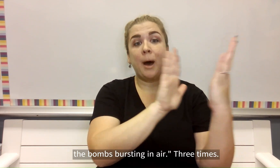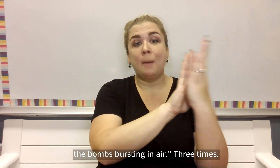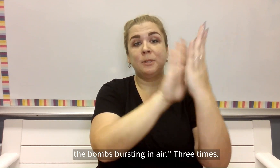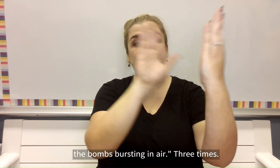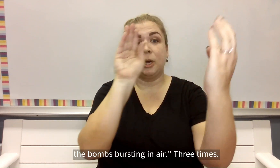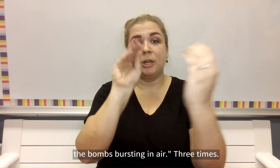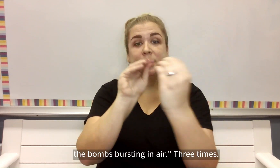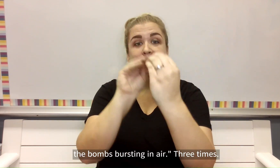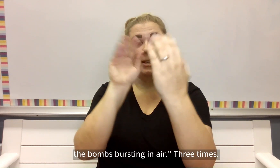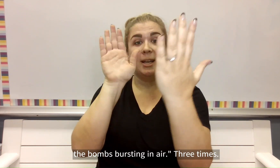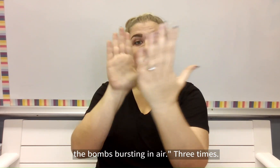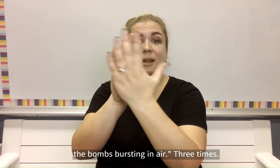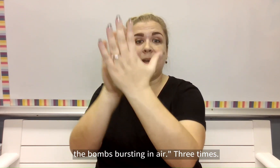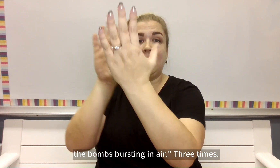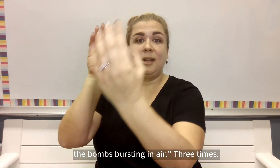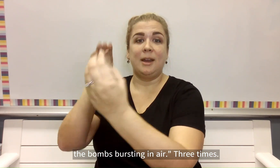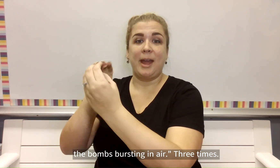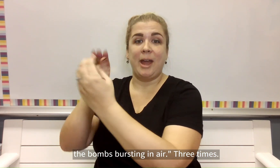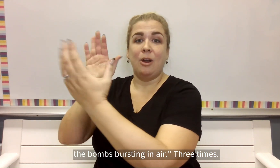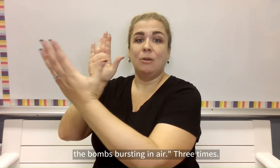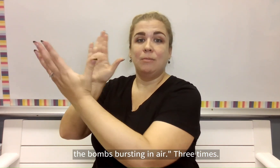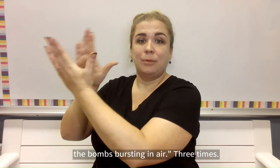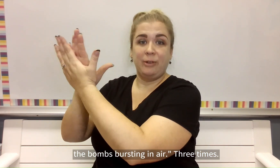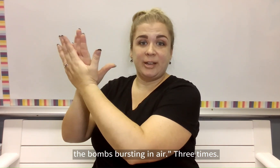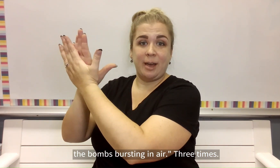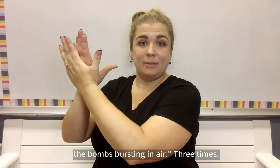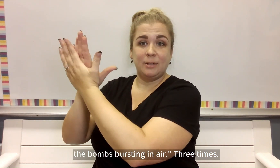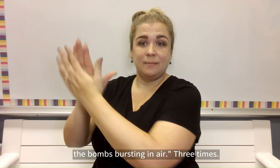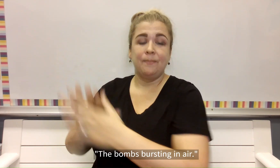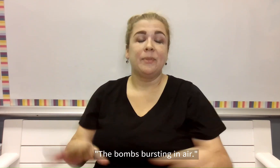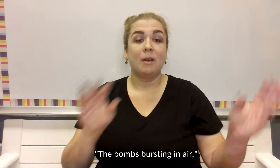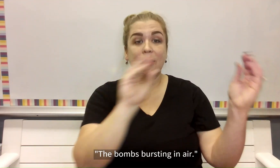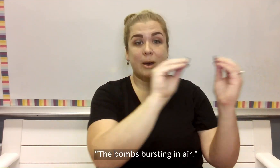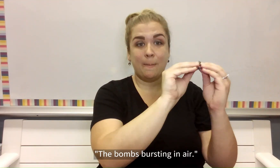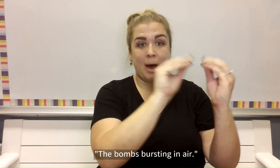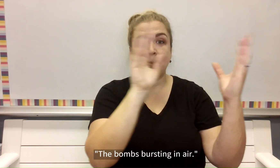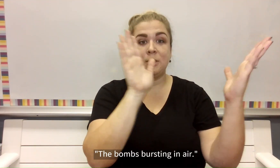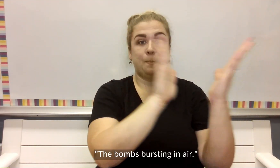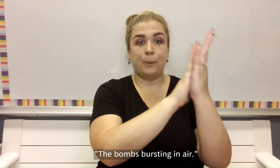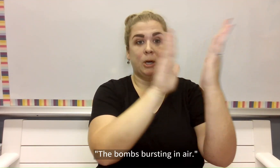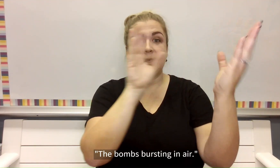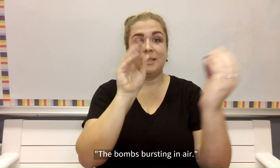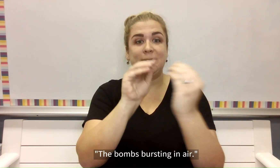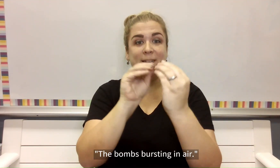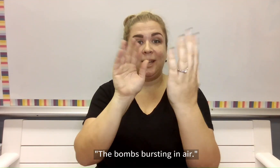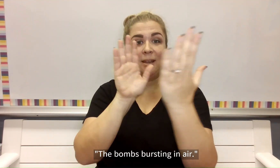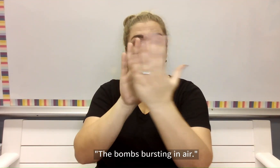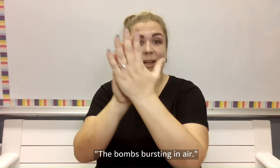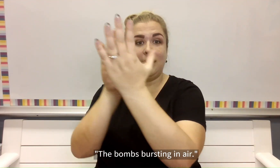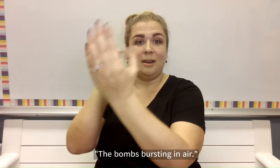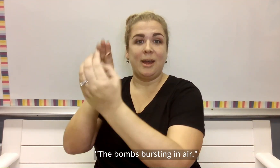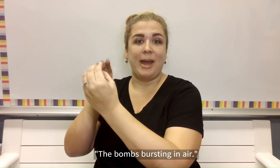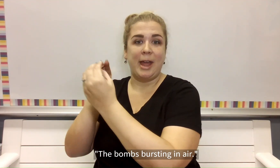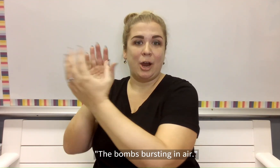bombs bursting in air 3 times. The bombs bursting in air.